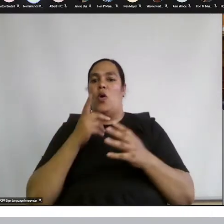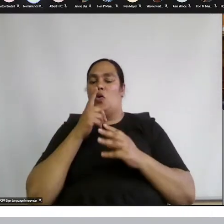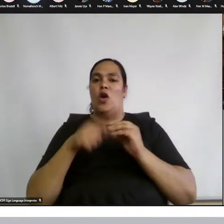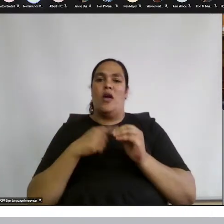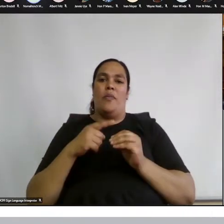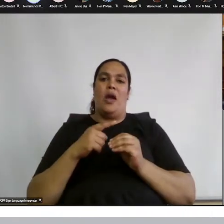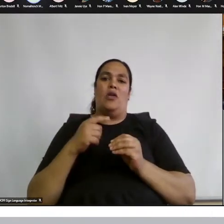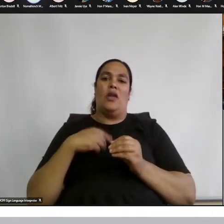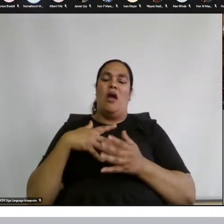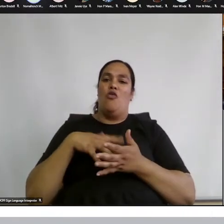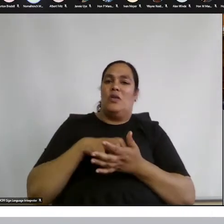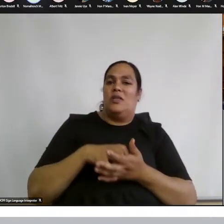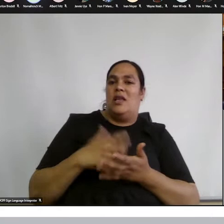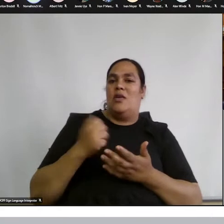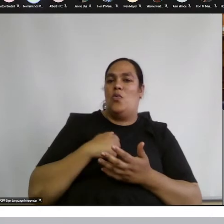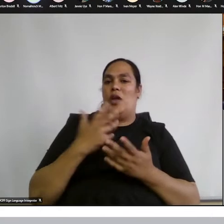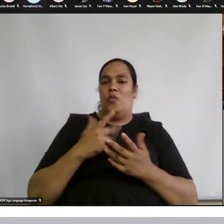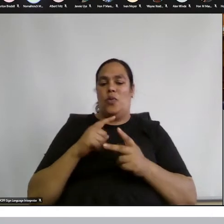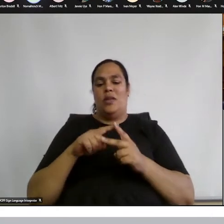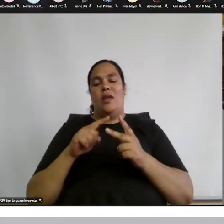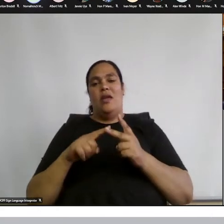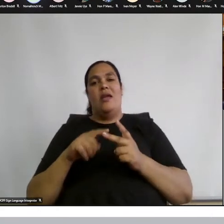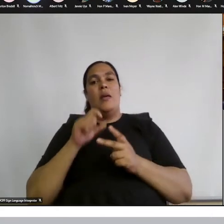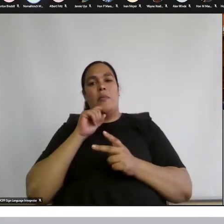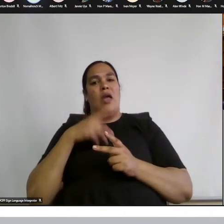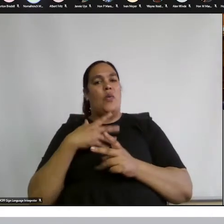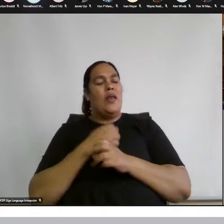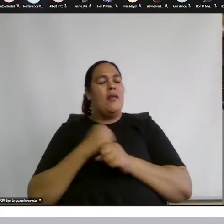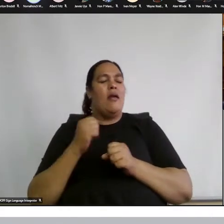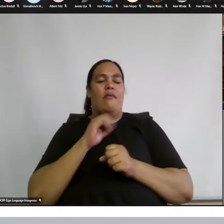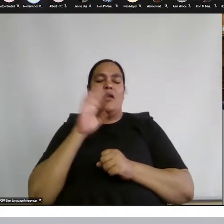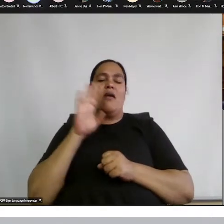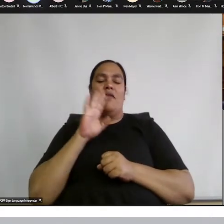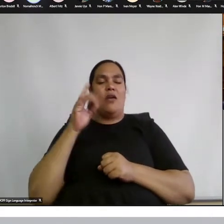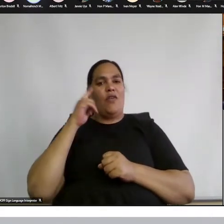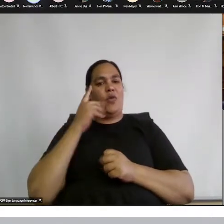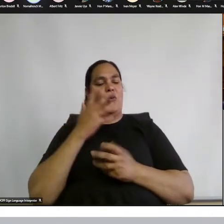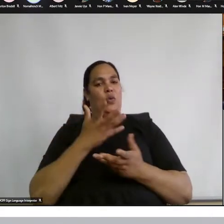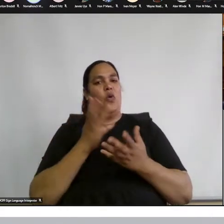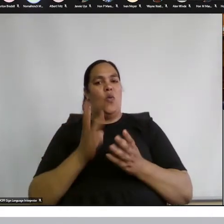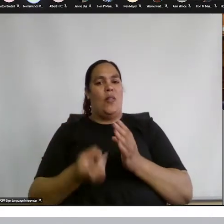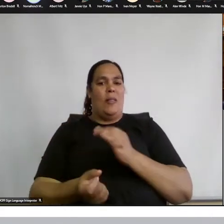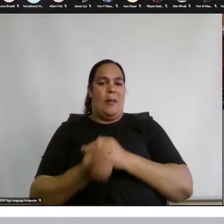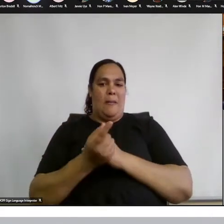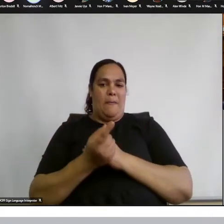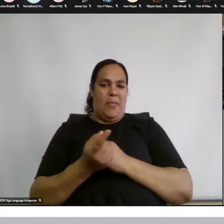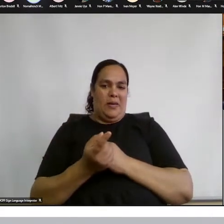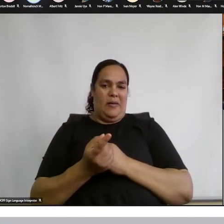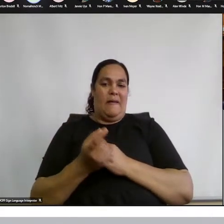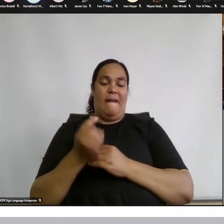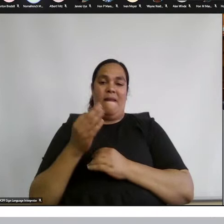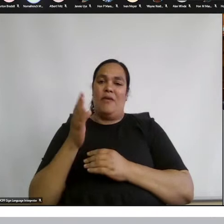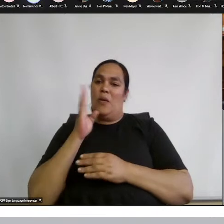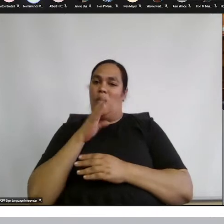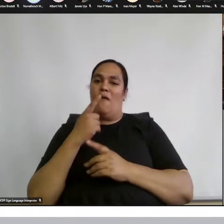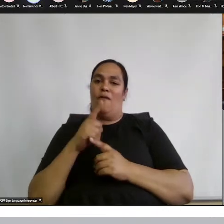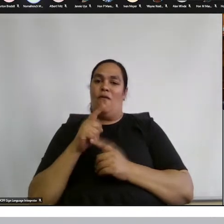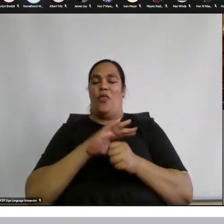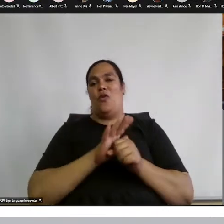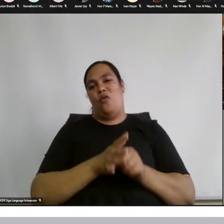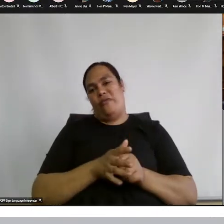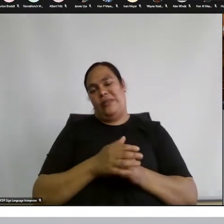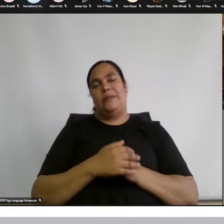the resiliency, the agility, which we have never have thought that we could be where we are if it wasn't for the